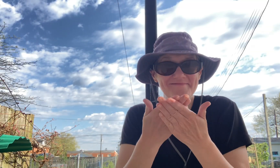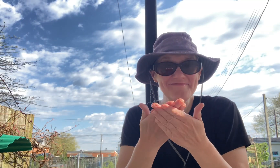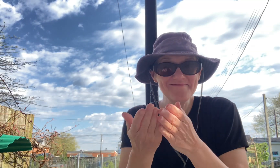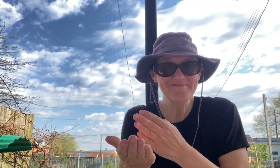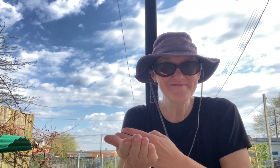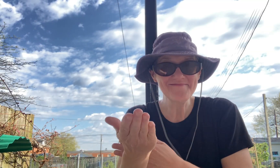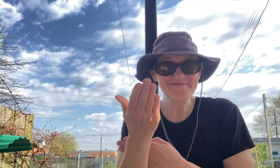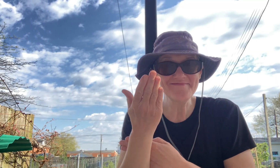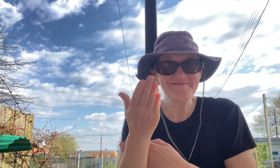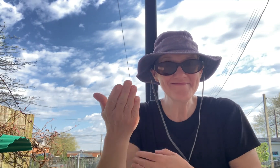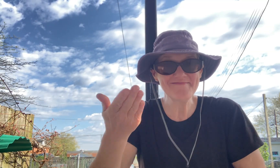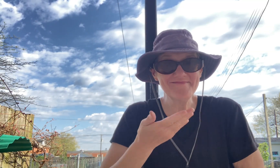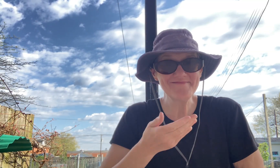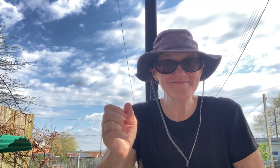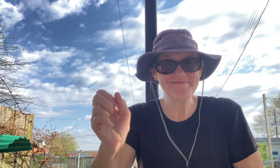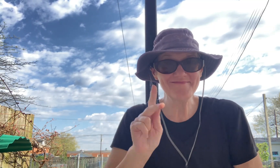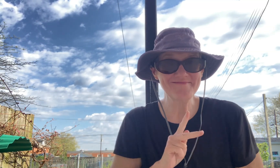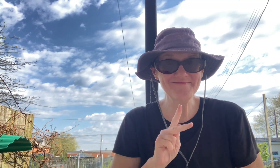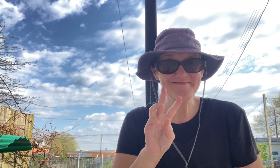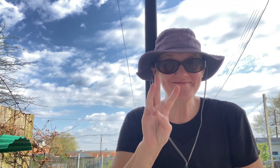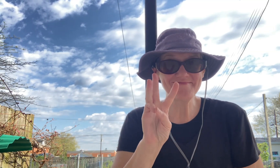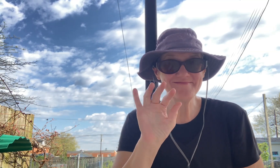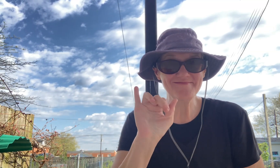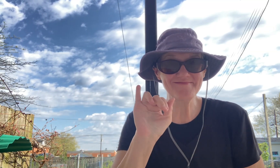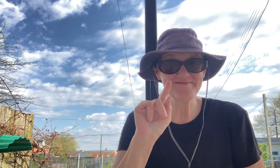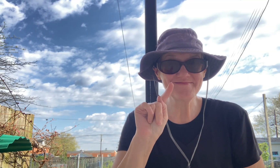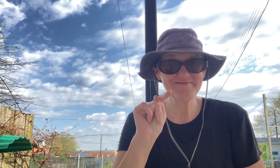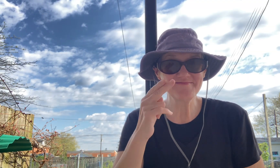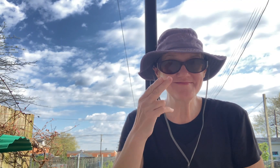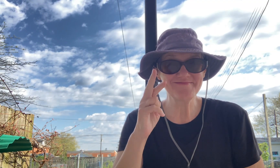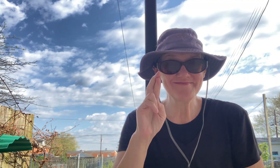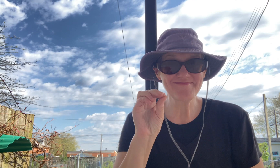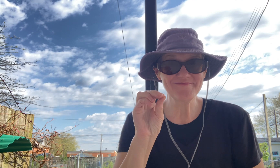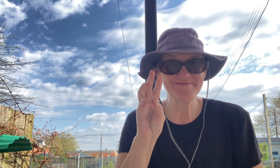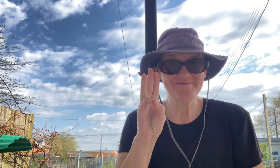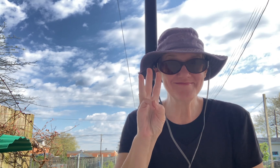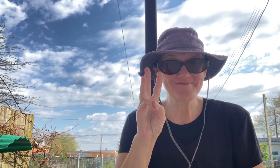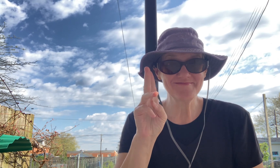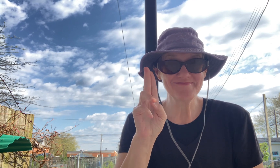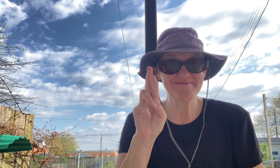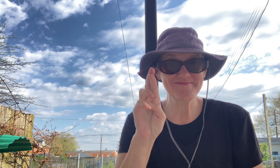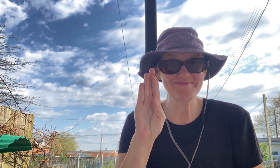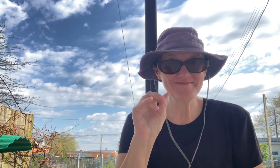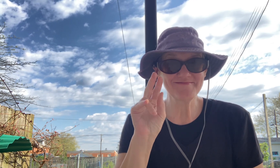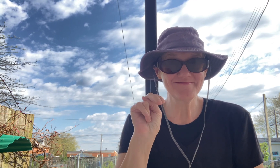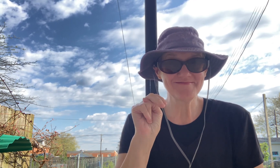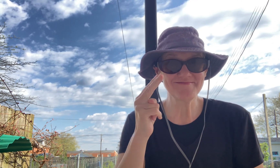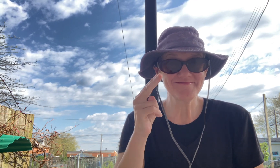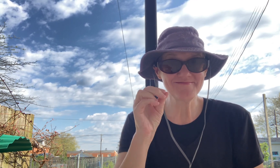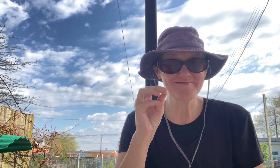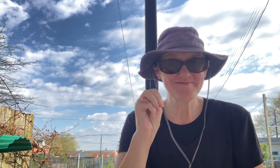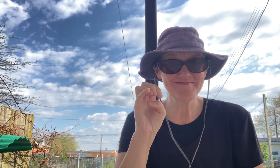Good morning and welcome back to Withrow Urban Homestead.